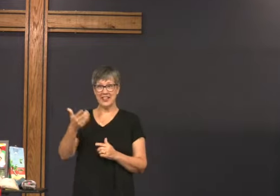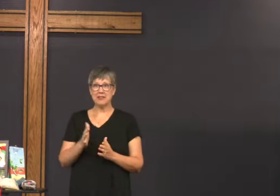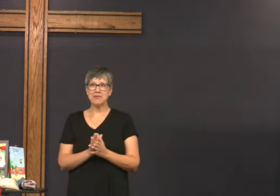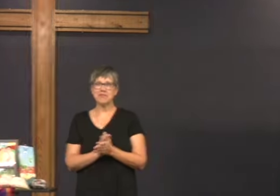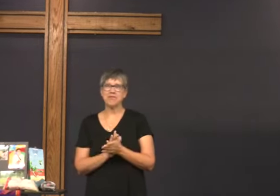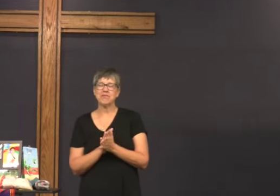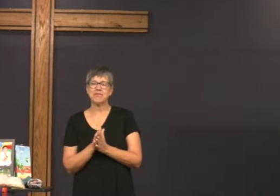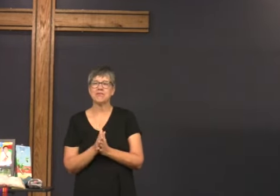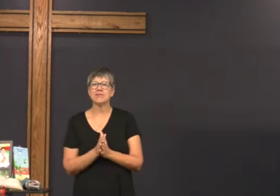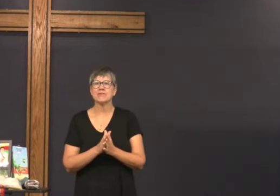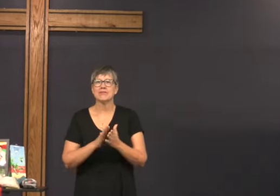Next slide.